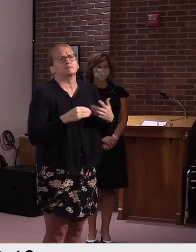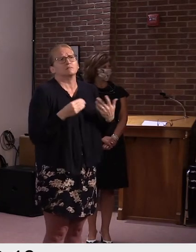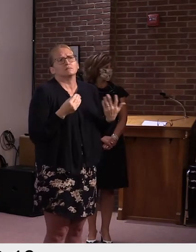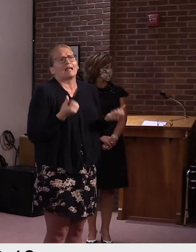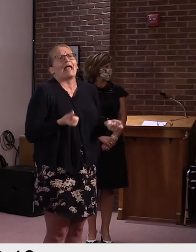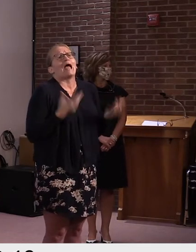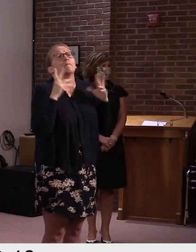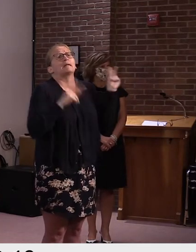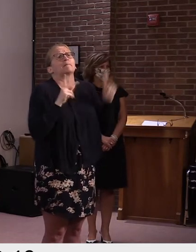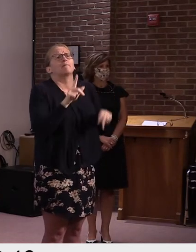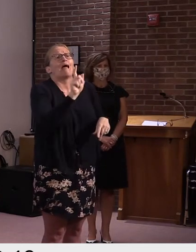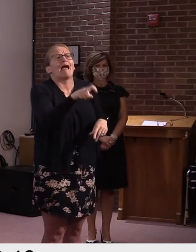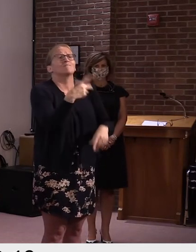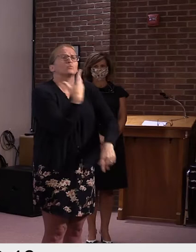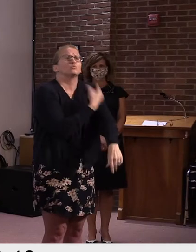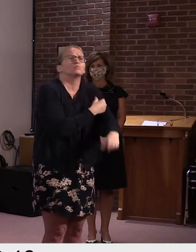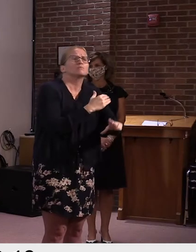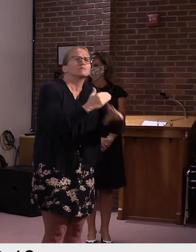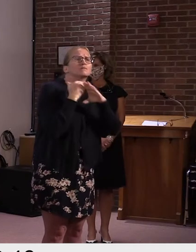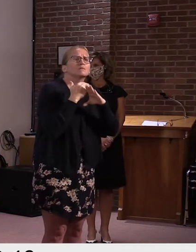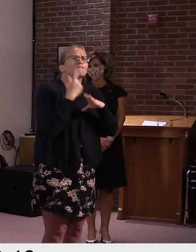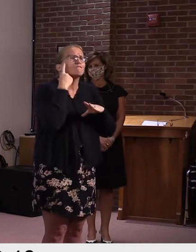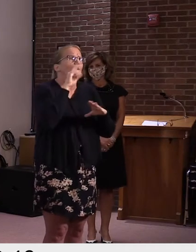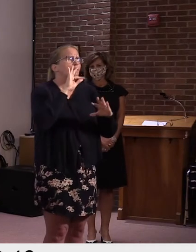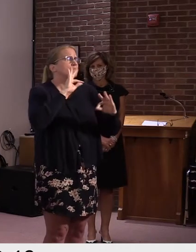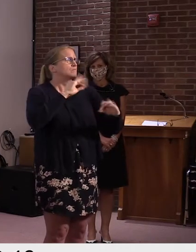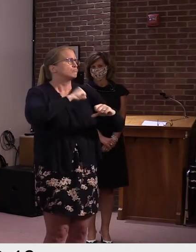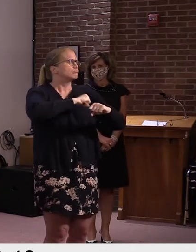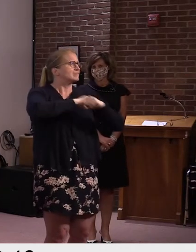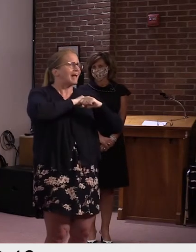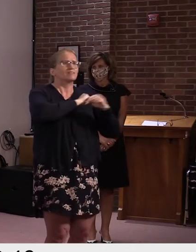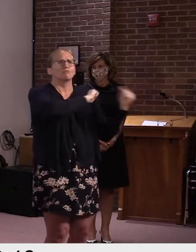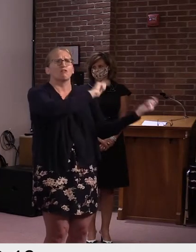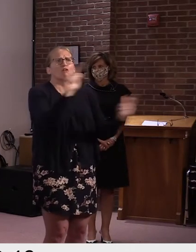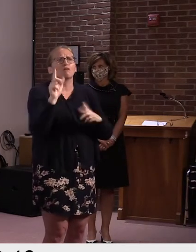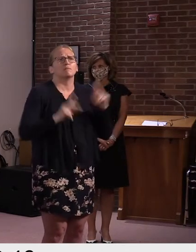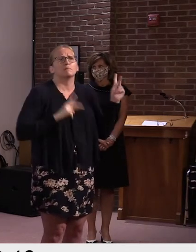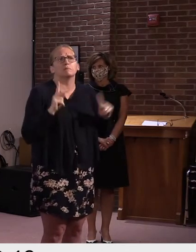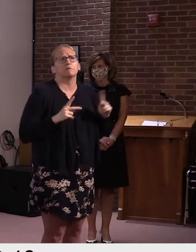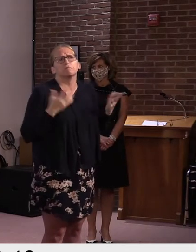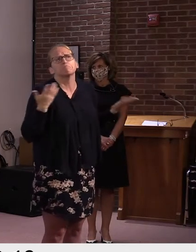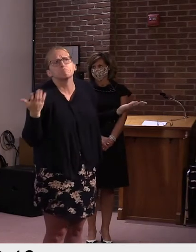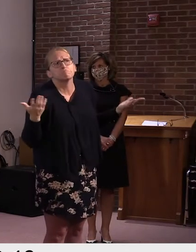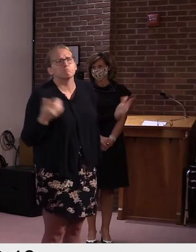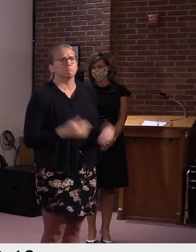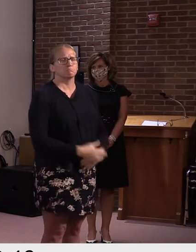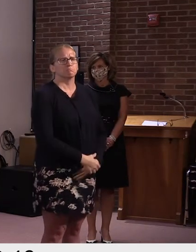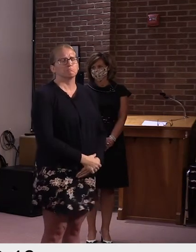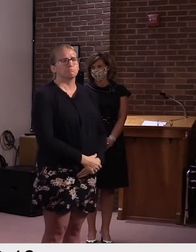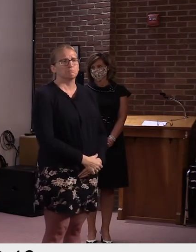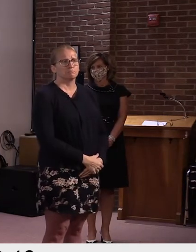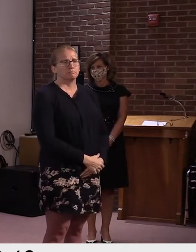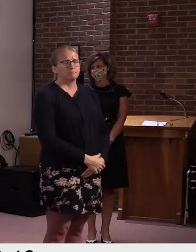protect the bulk of people in Vermont aside from those who are vaccinated? I'll let